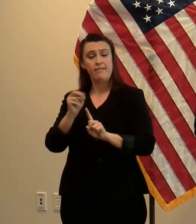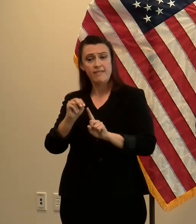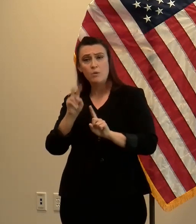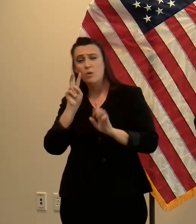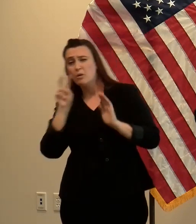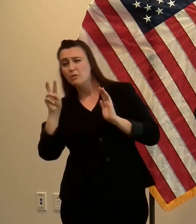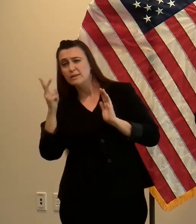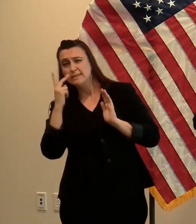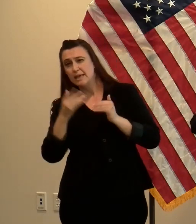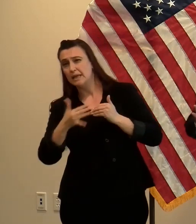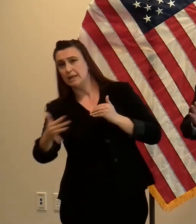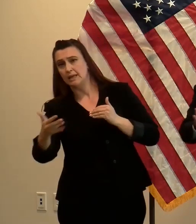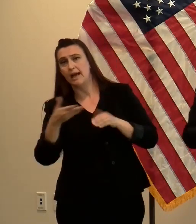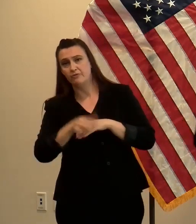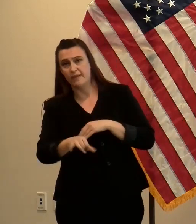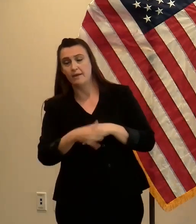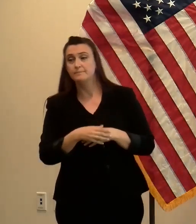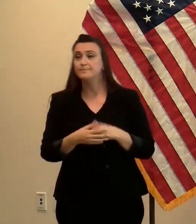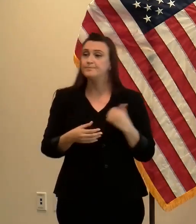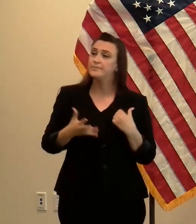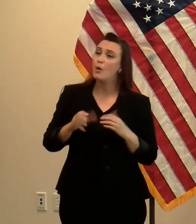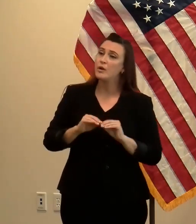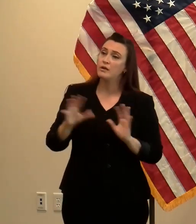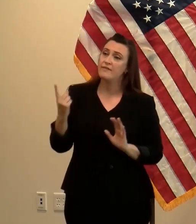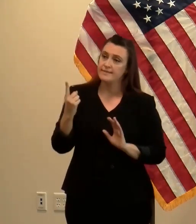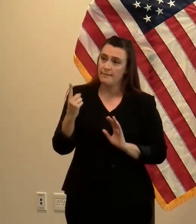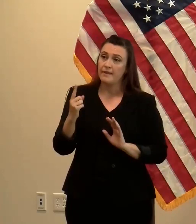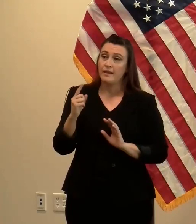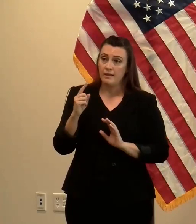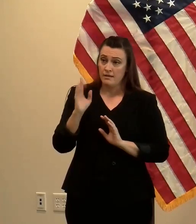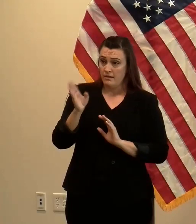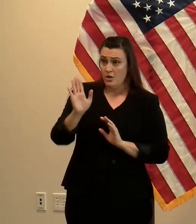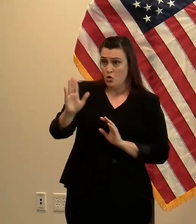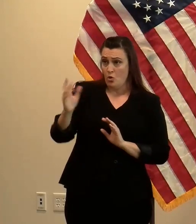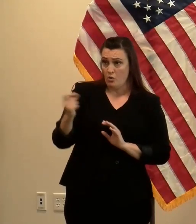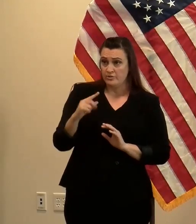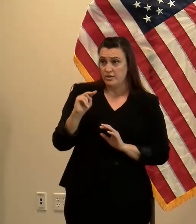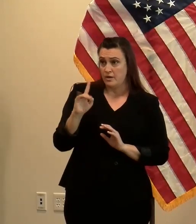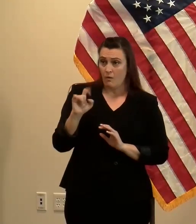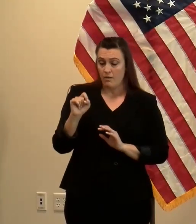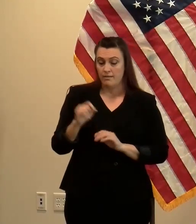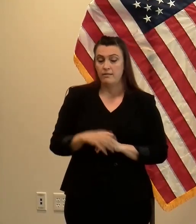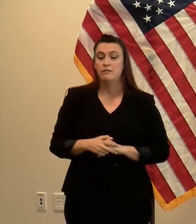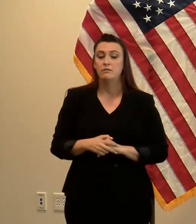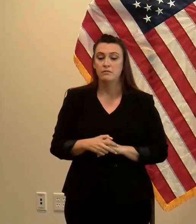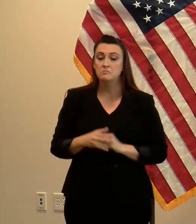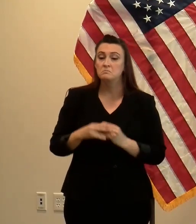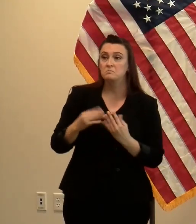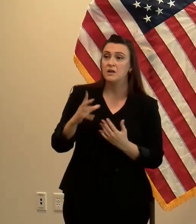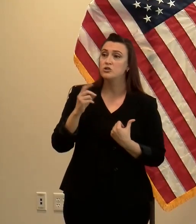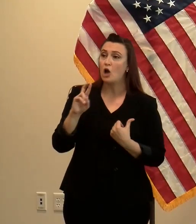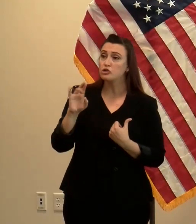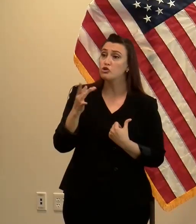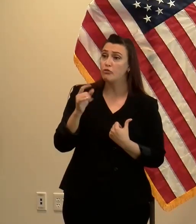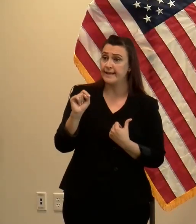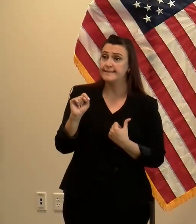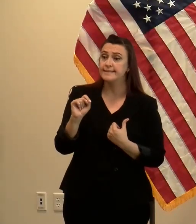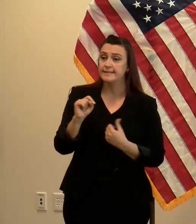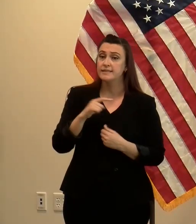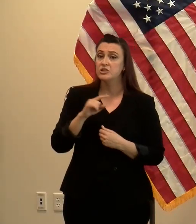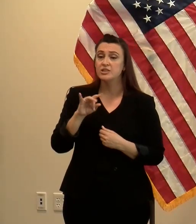the strategies. And I want to clarify something, Nicole, to your question. I just want you to know that Dr. Christ